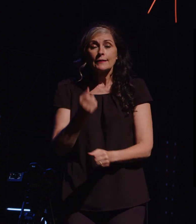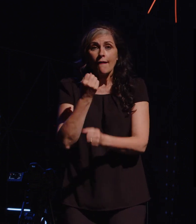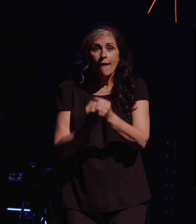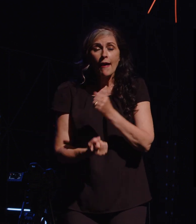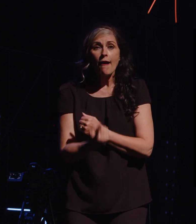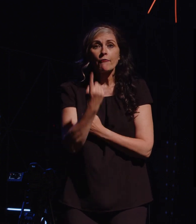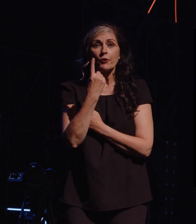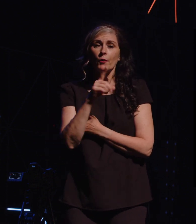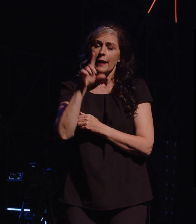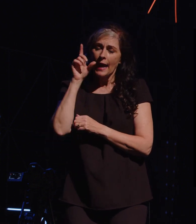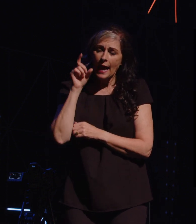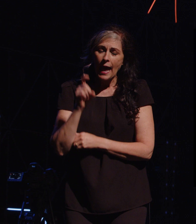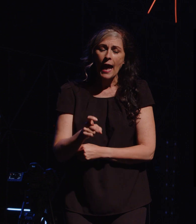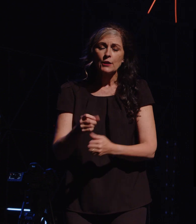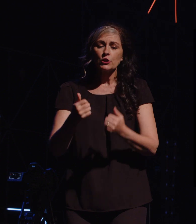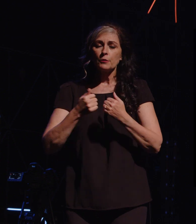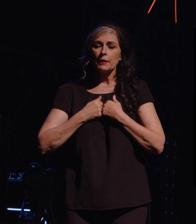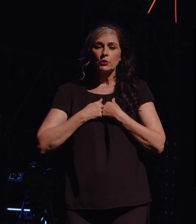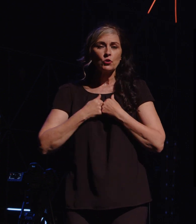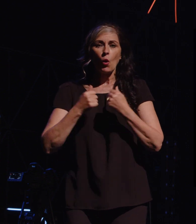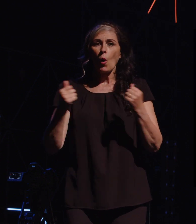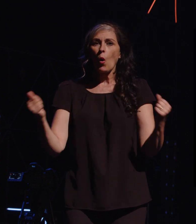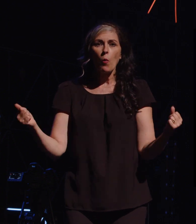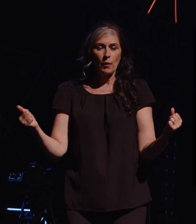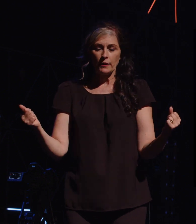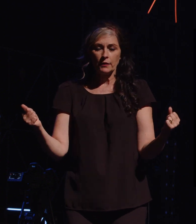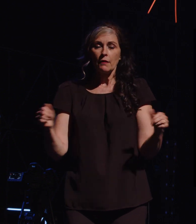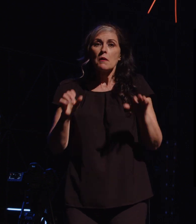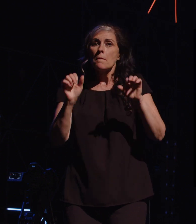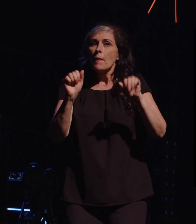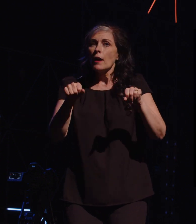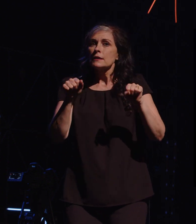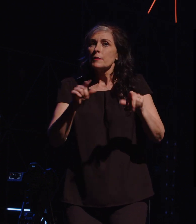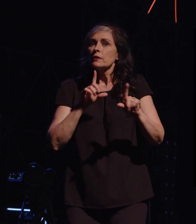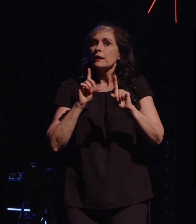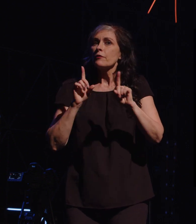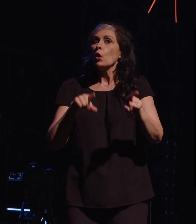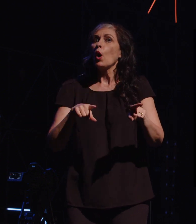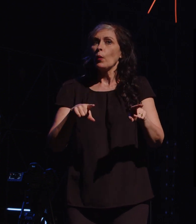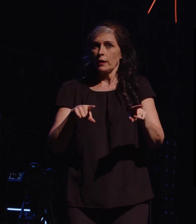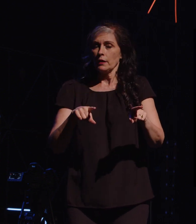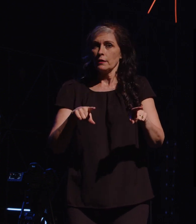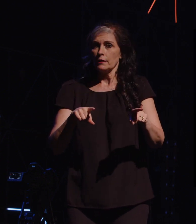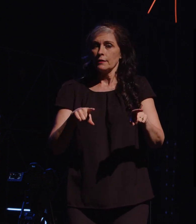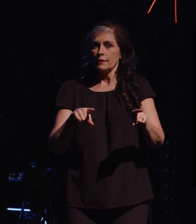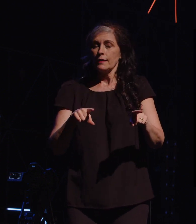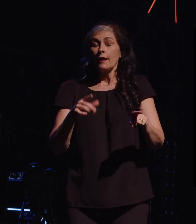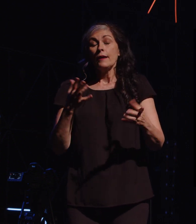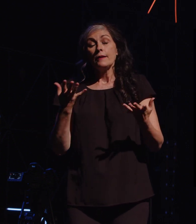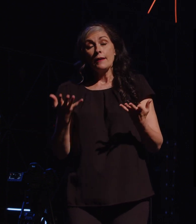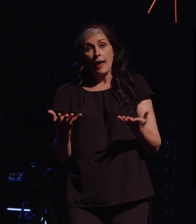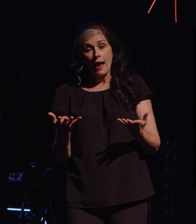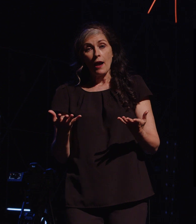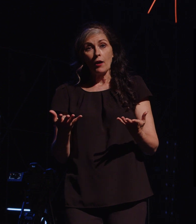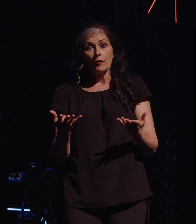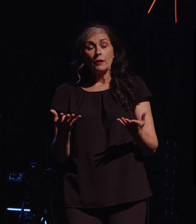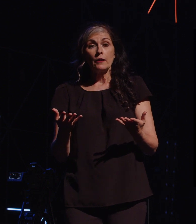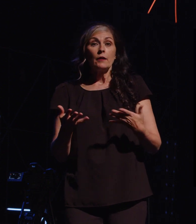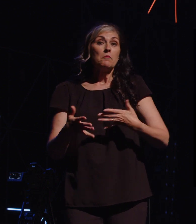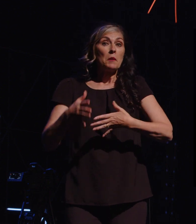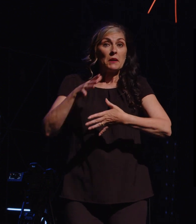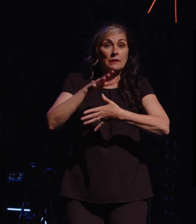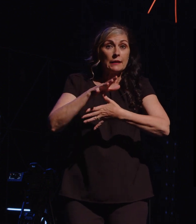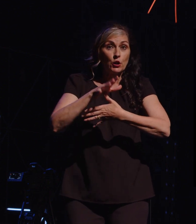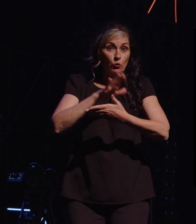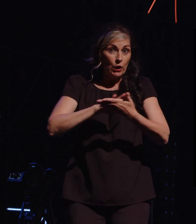everyone has to be open to the possibility of going. Now, that goes to the senior in